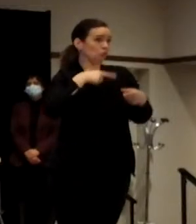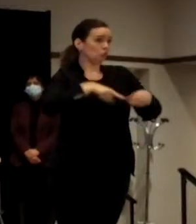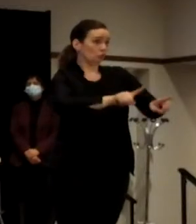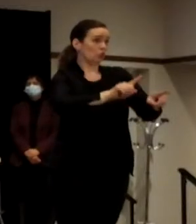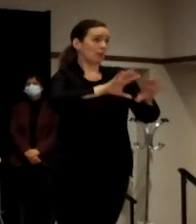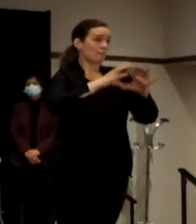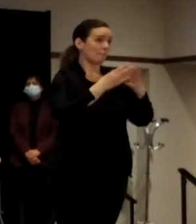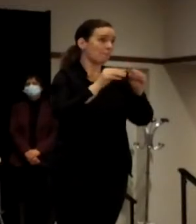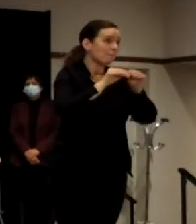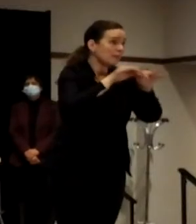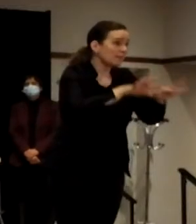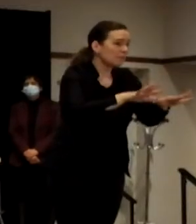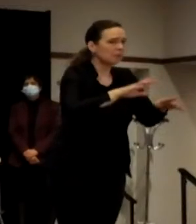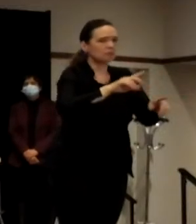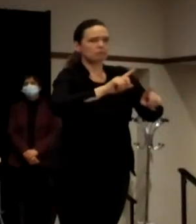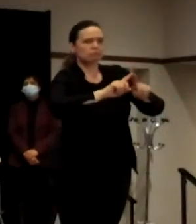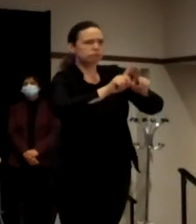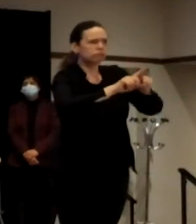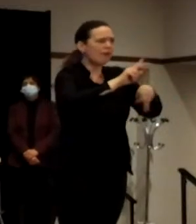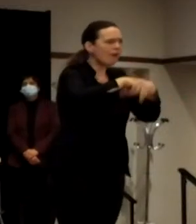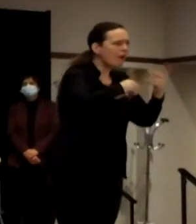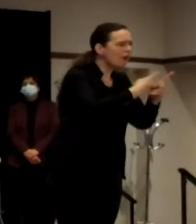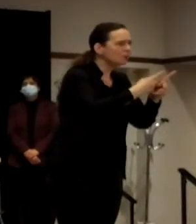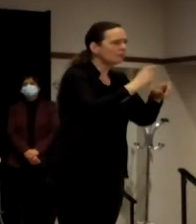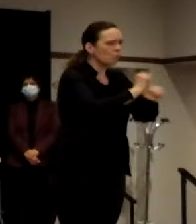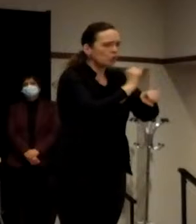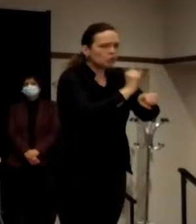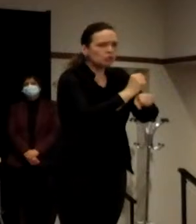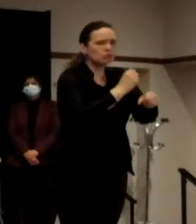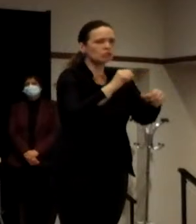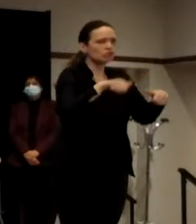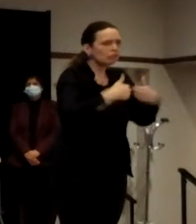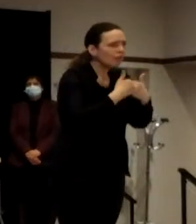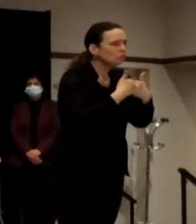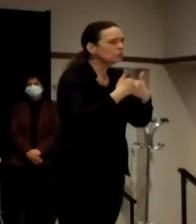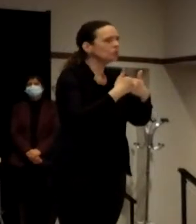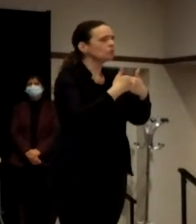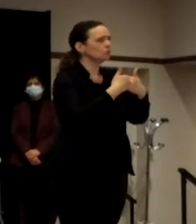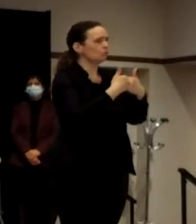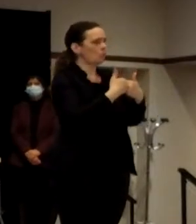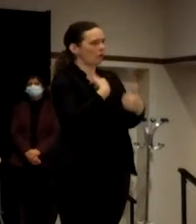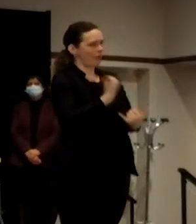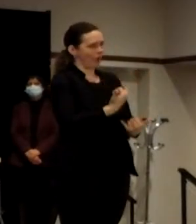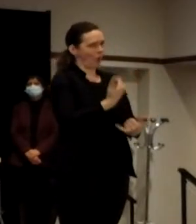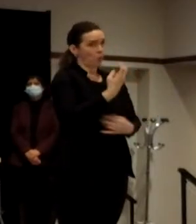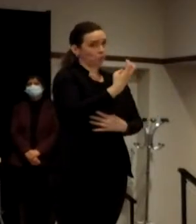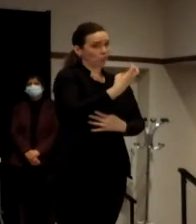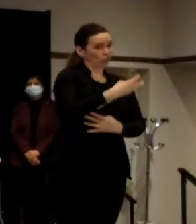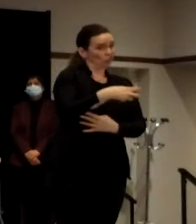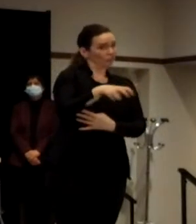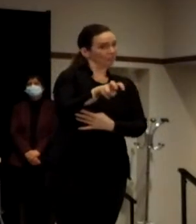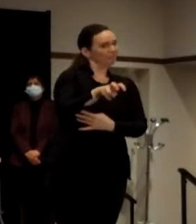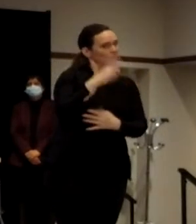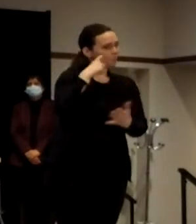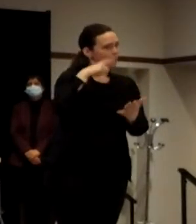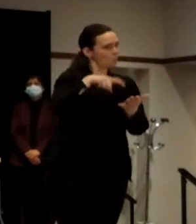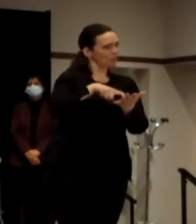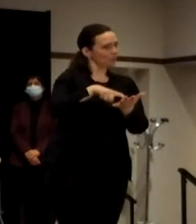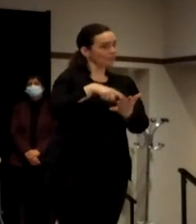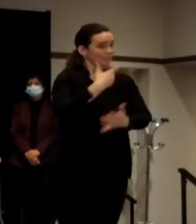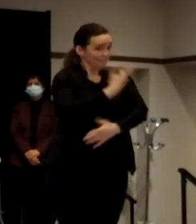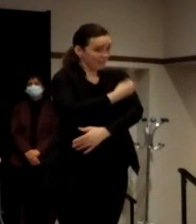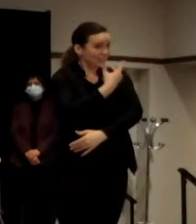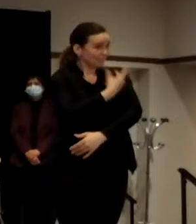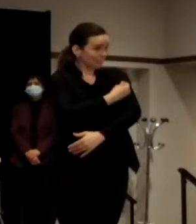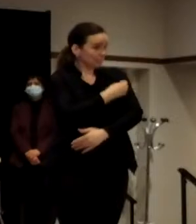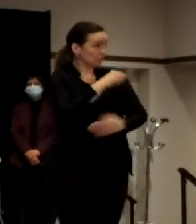of challenge we're going to have is going to start to shift. We're going to vaccinate this community, and